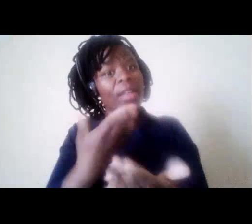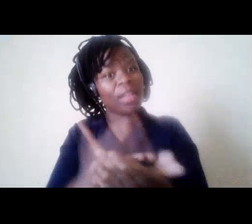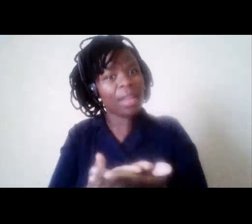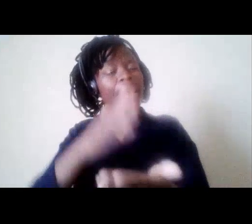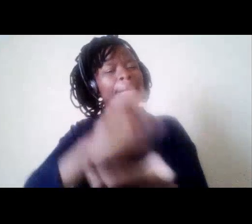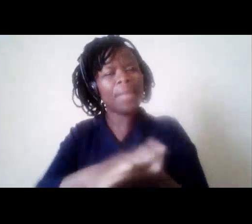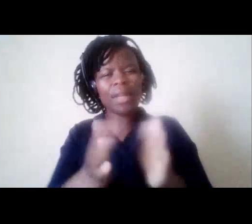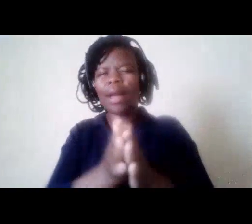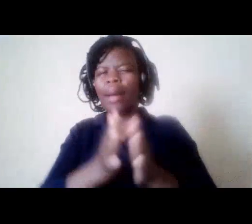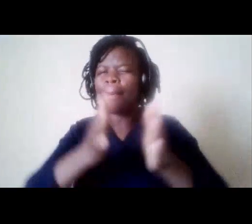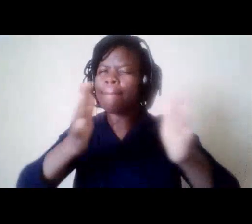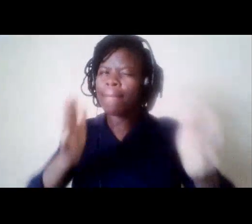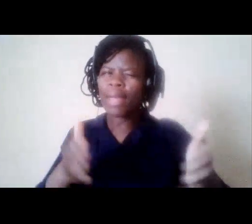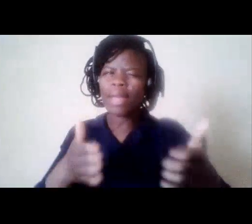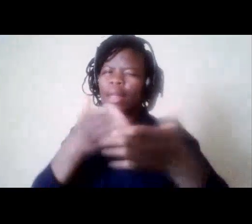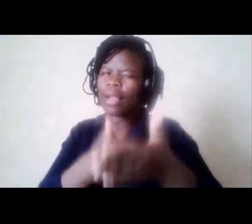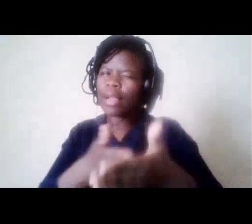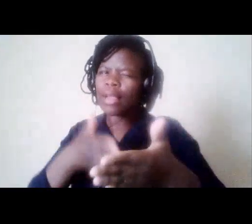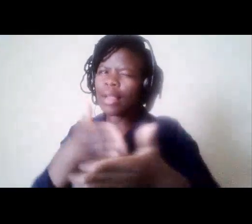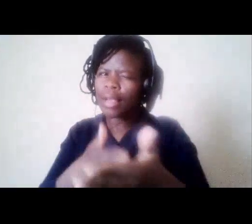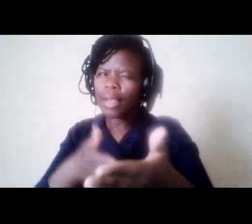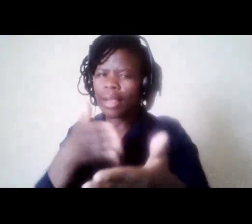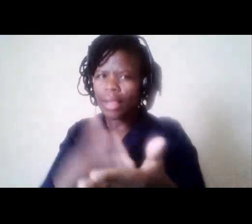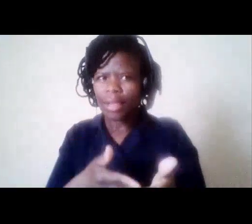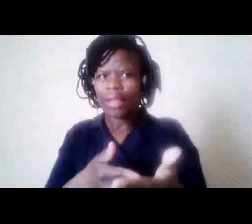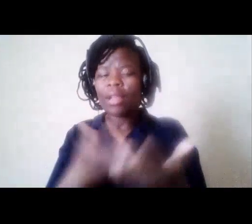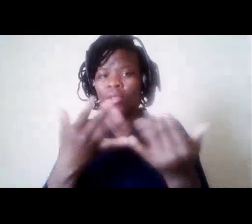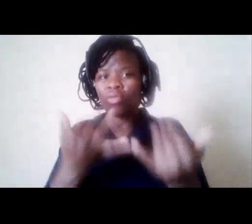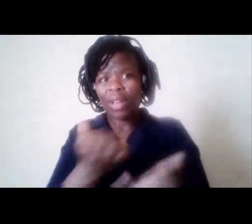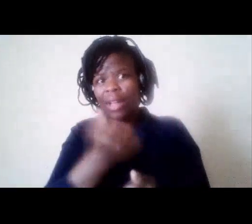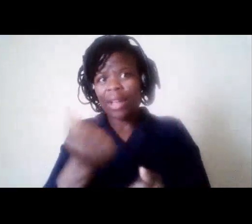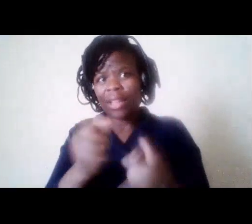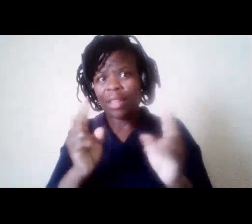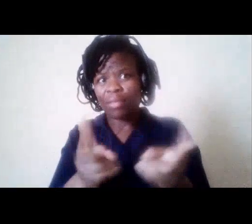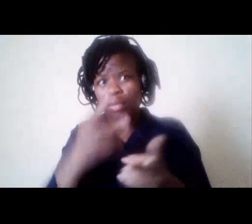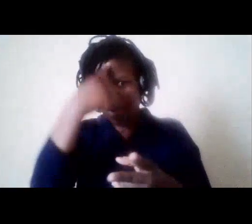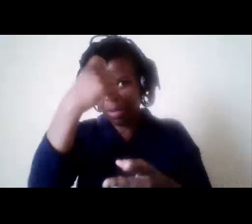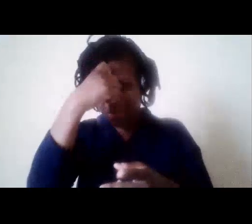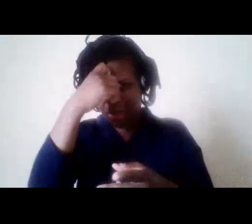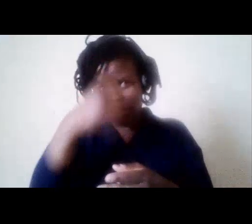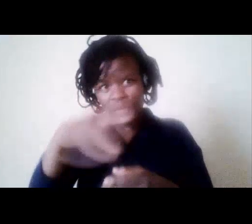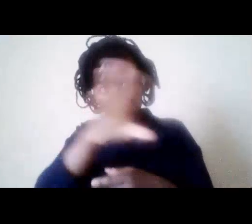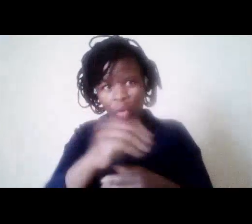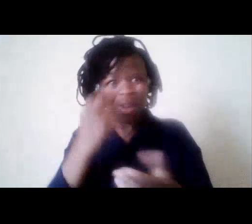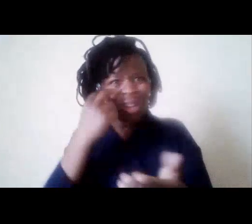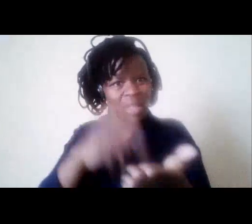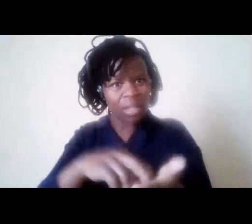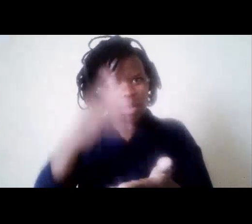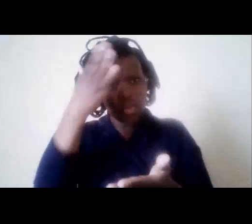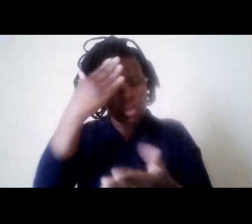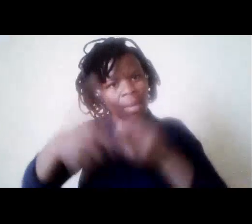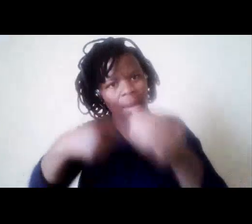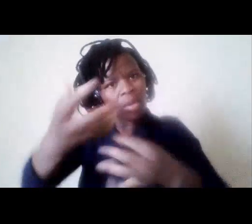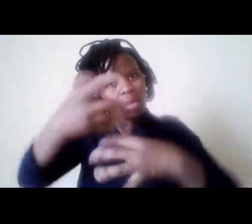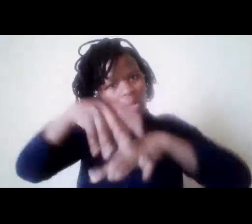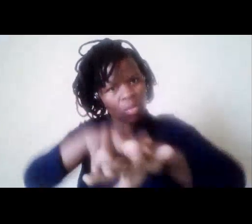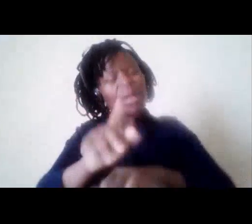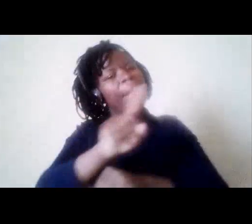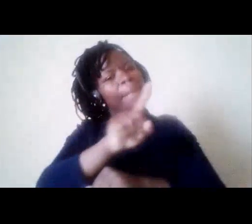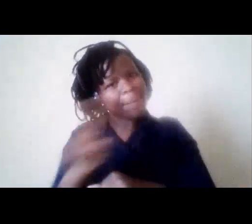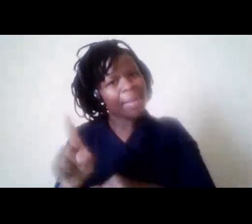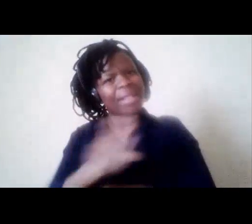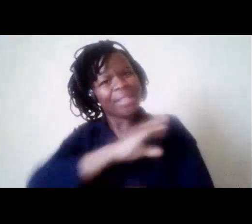because someone can believe that, that's all they need to know about inclusion, that disability is part of diversity. And